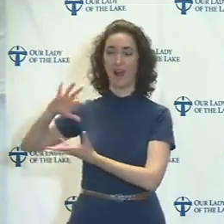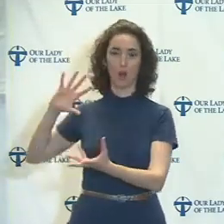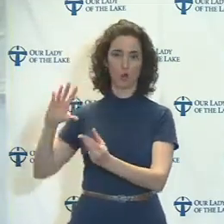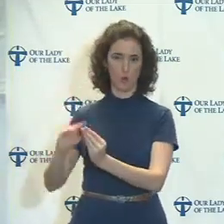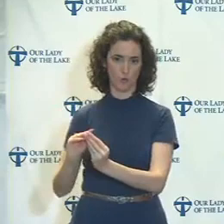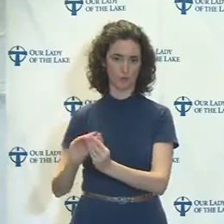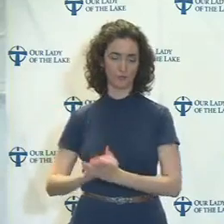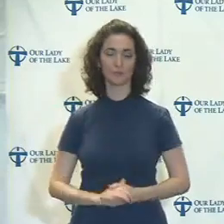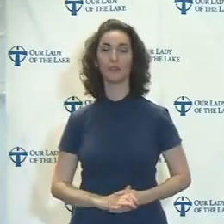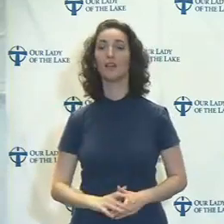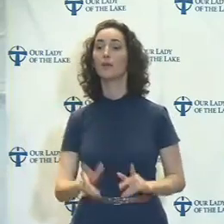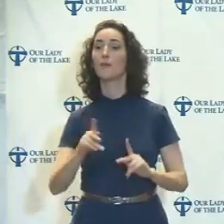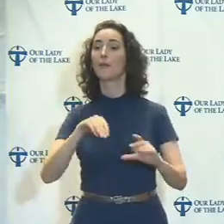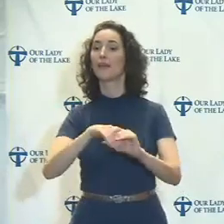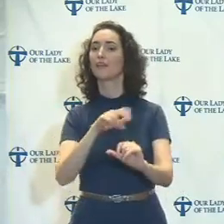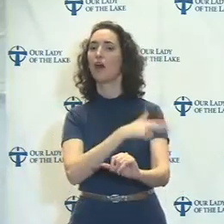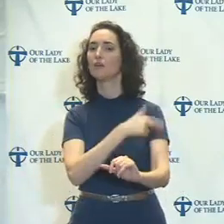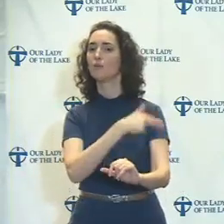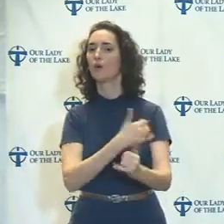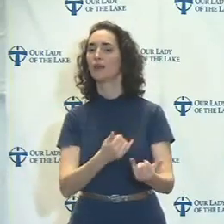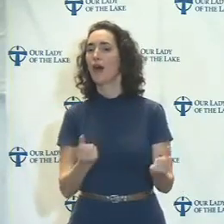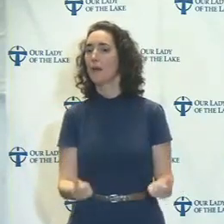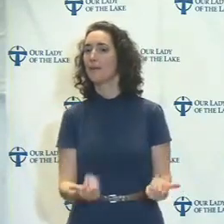Hospitalizations are at